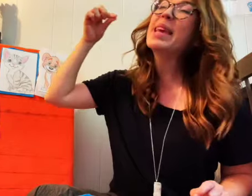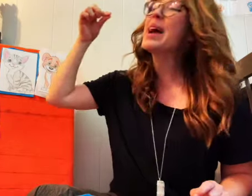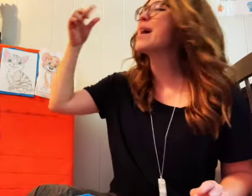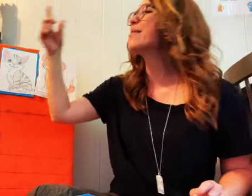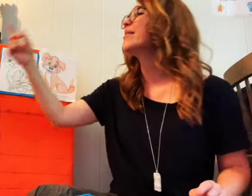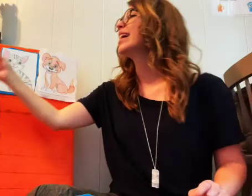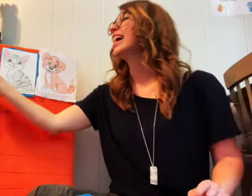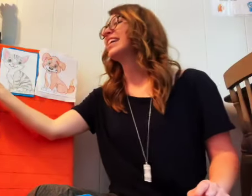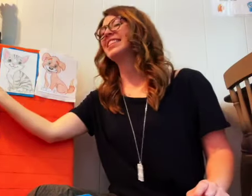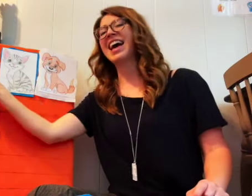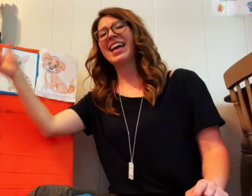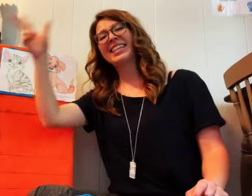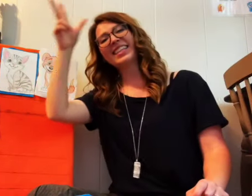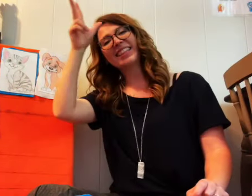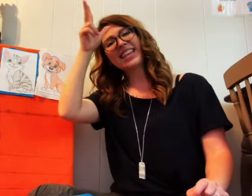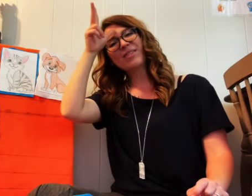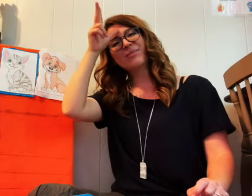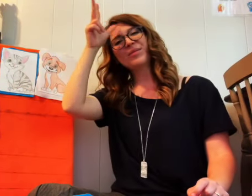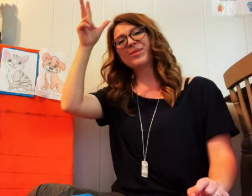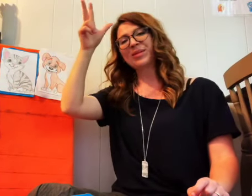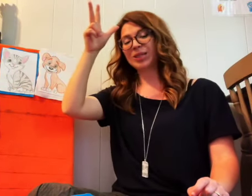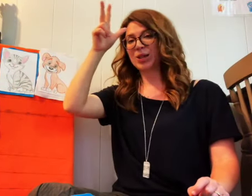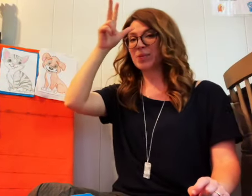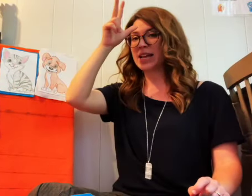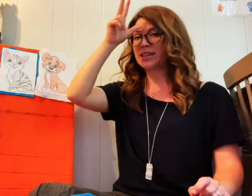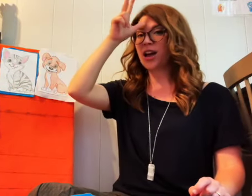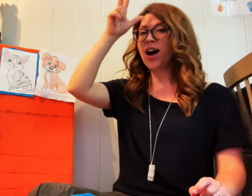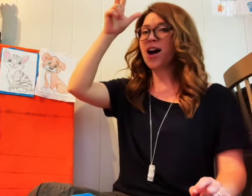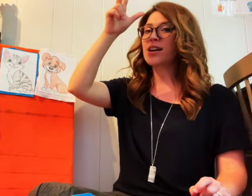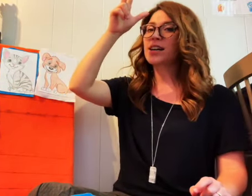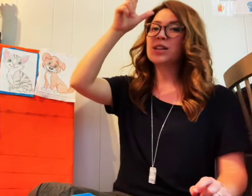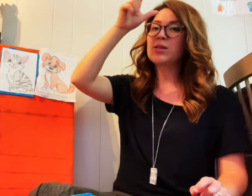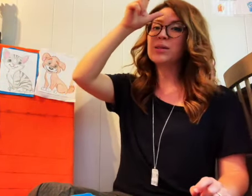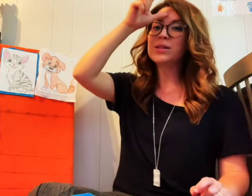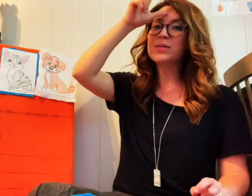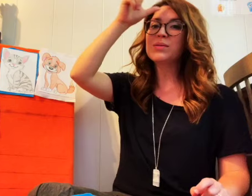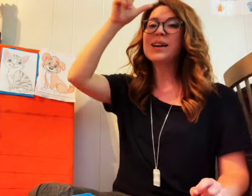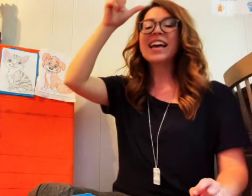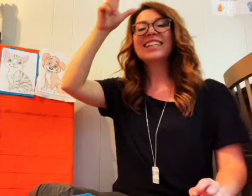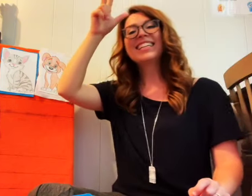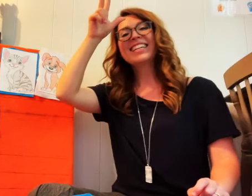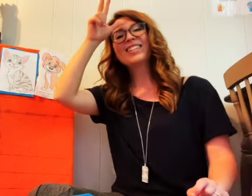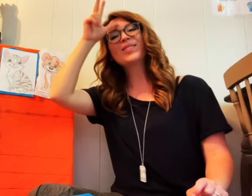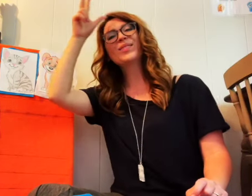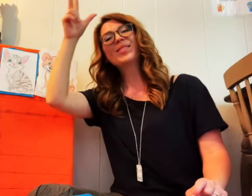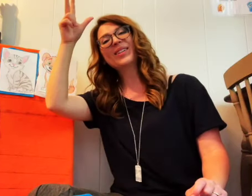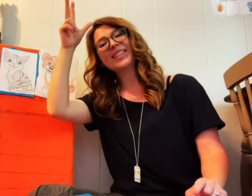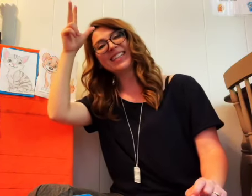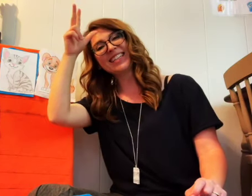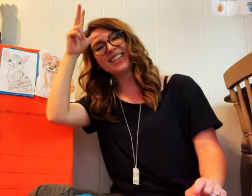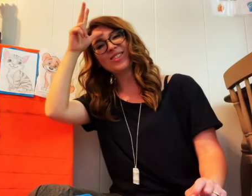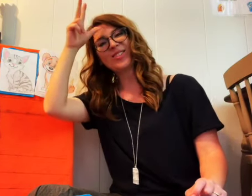meow. That little rooster went cock-a-doodle-doo. Dee-doodle,